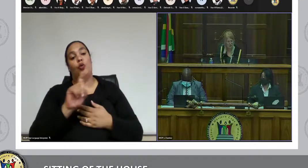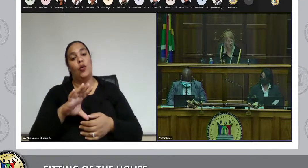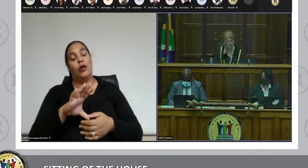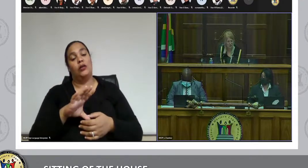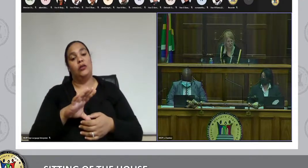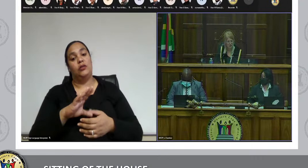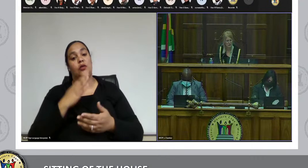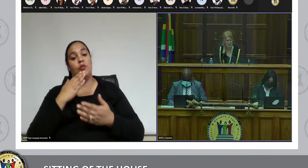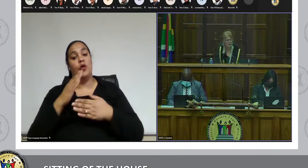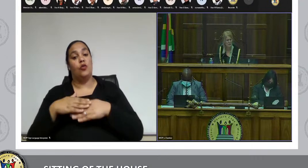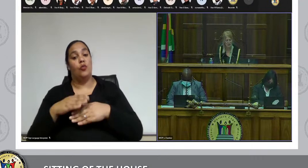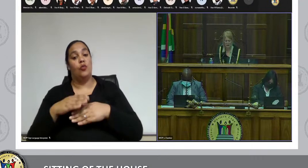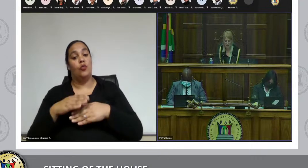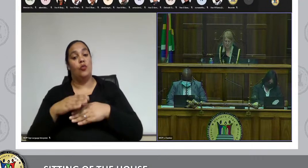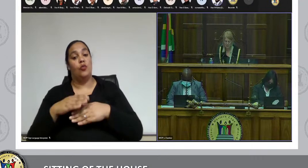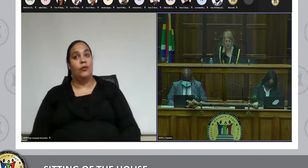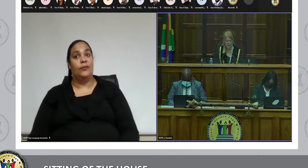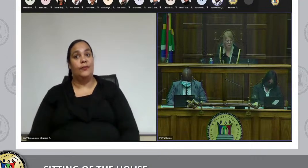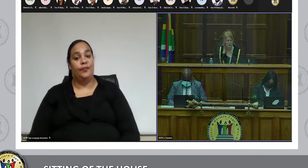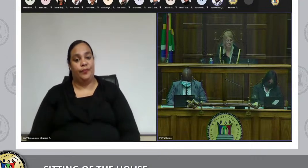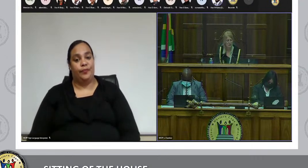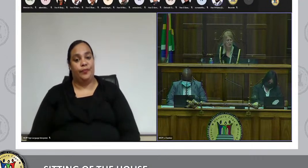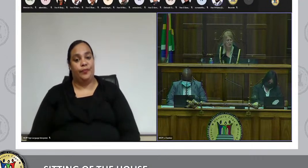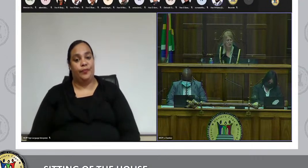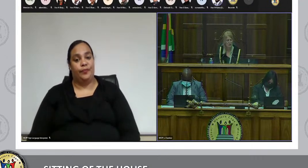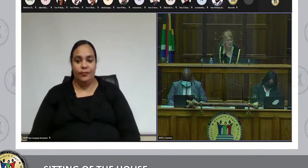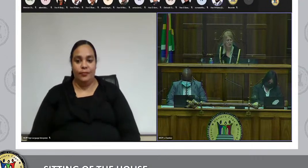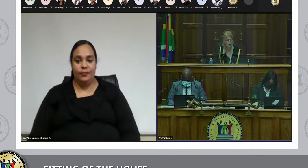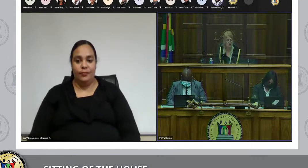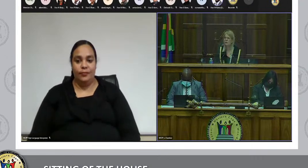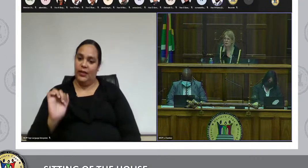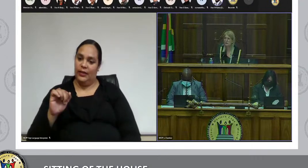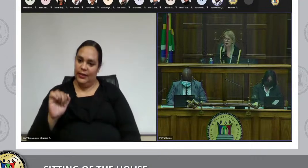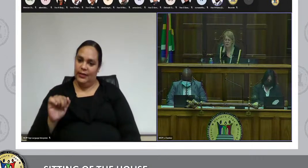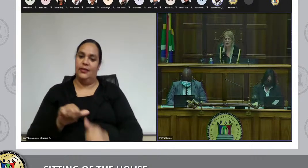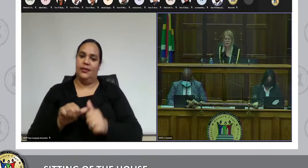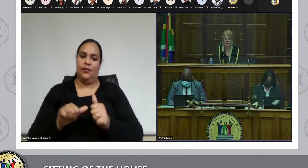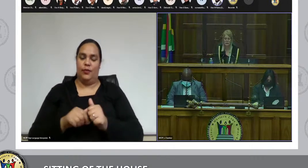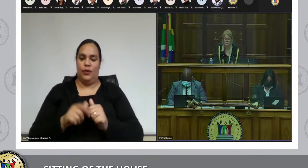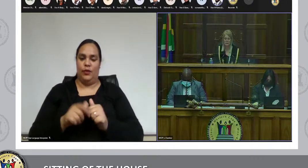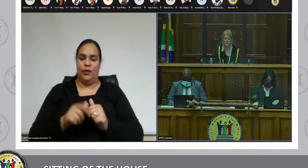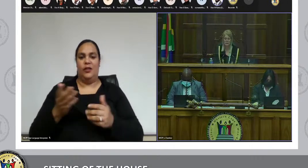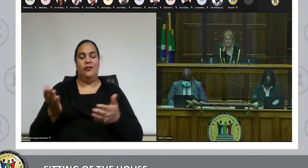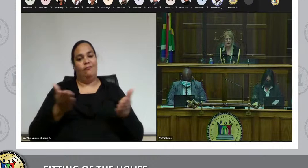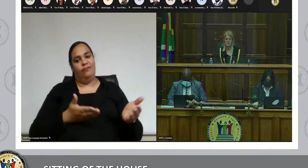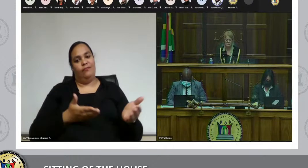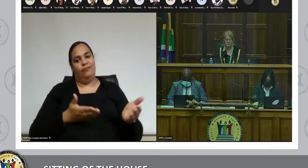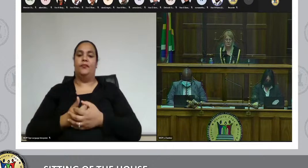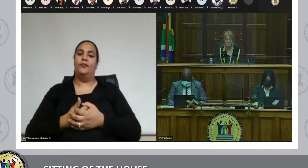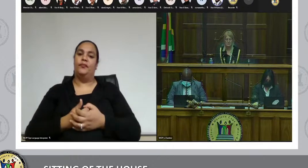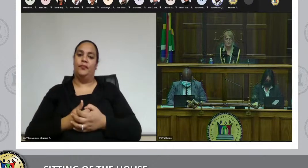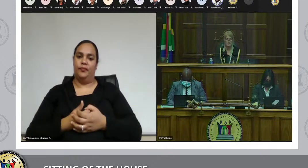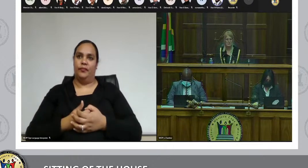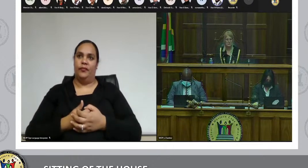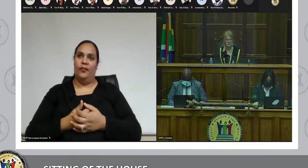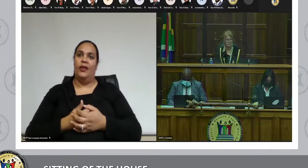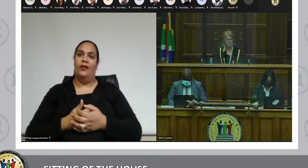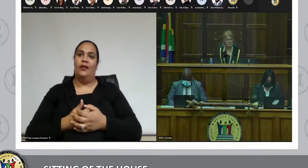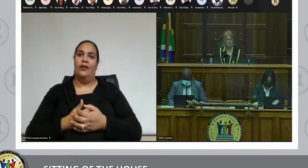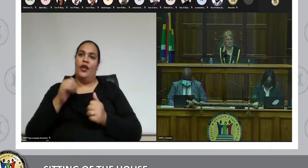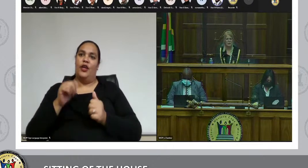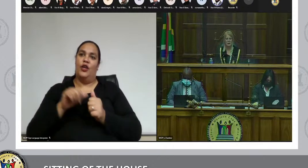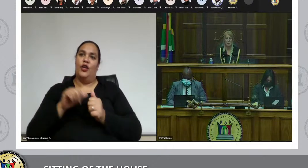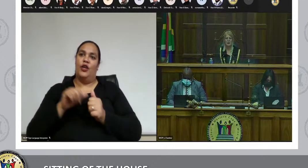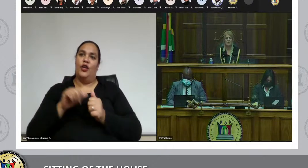to pose a further question? Yes, thank you, Deputy Speaker. Over to you. Yes, thank you, Deputy